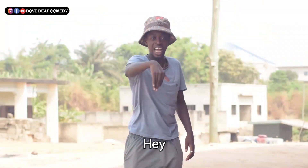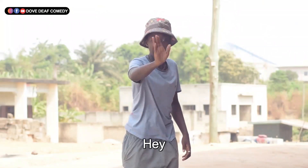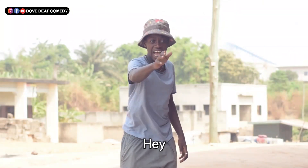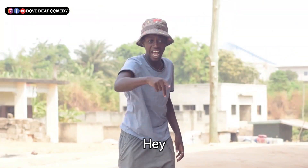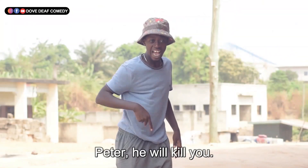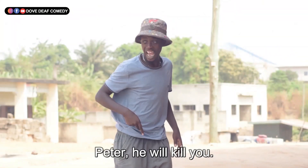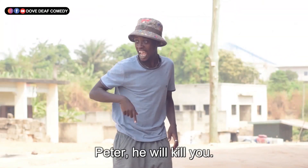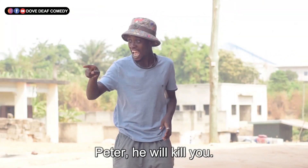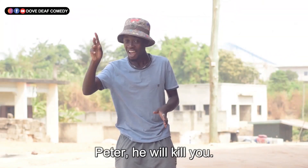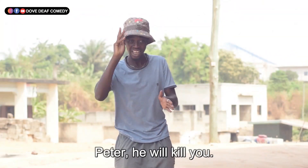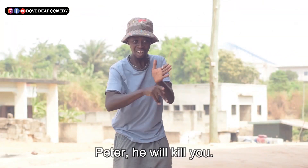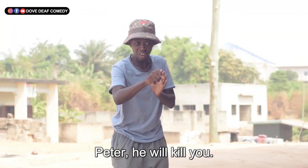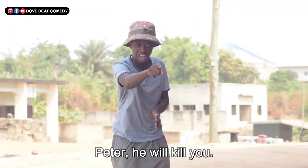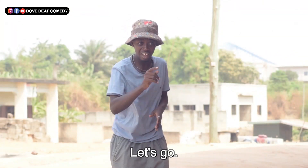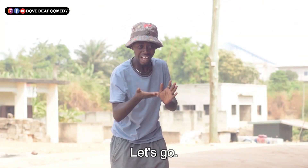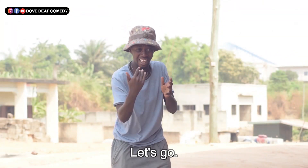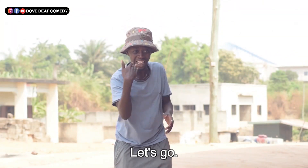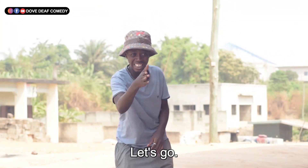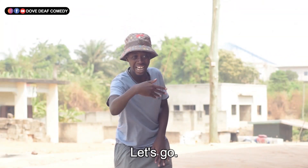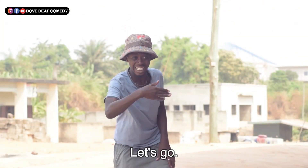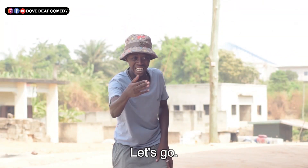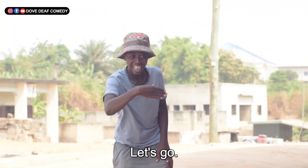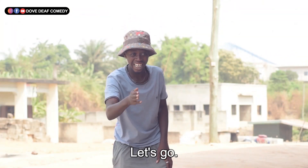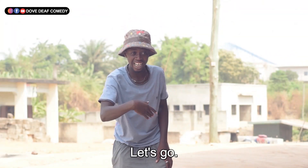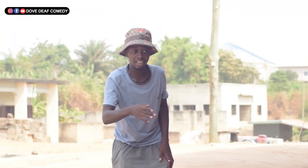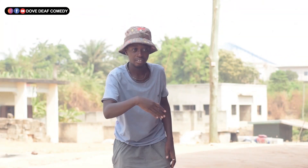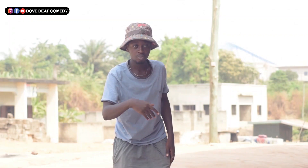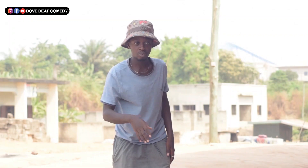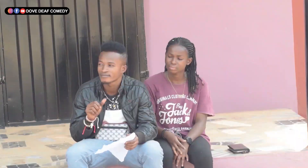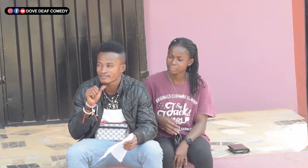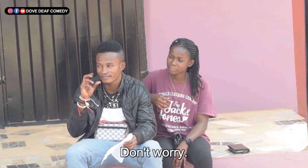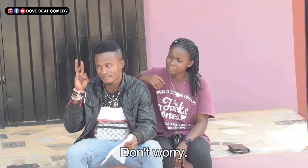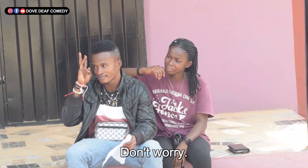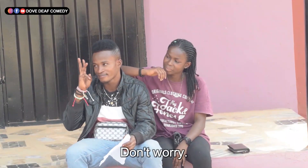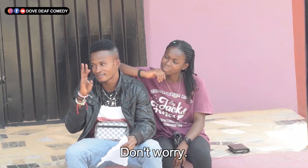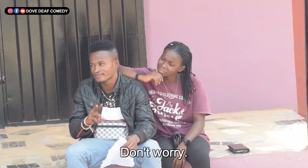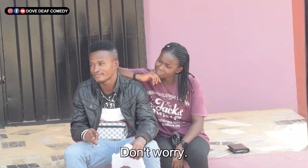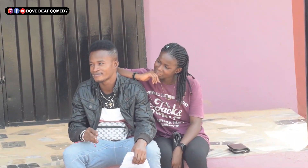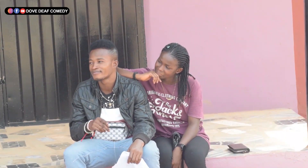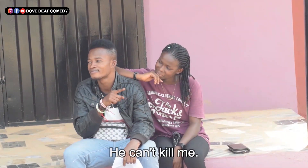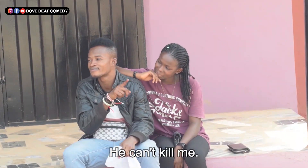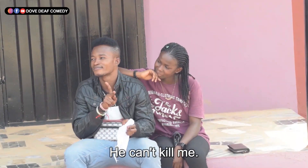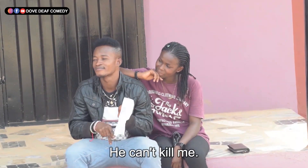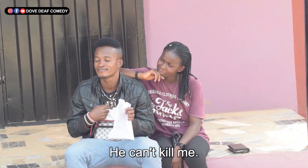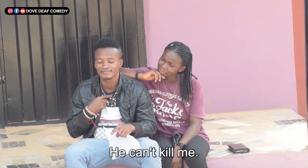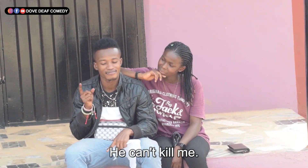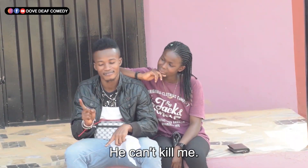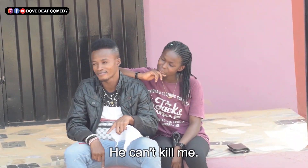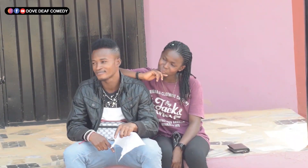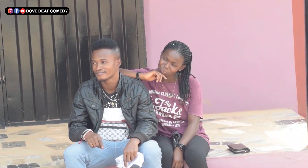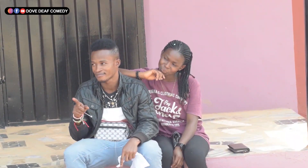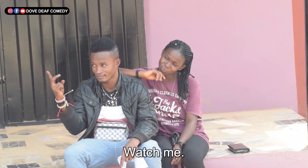Hey, Peter, he will kill you. Let's go. Don't worry. He can't kill me. Watch